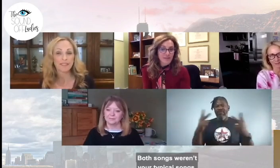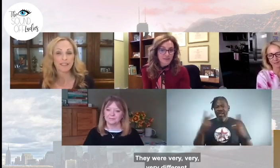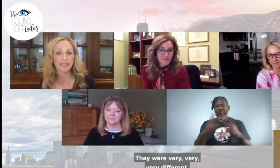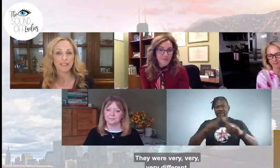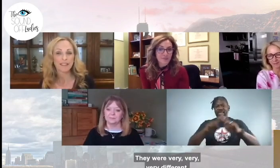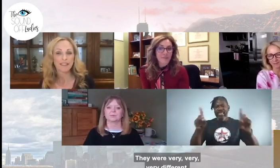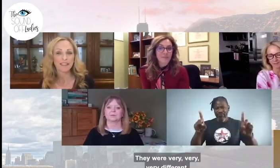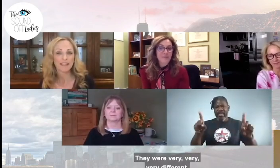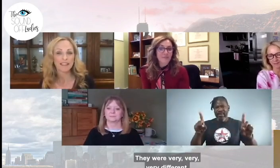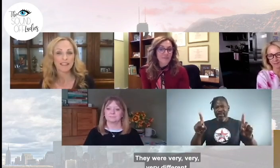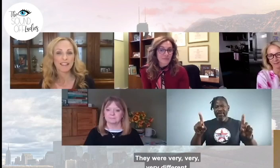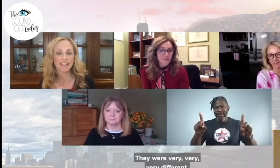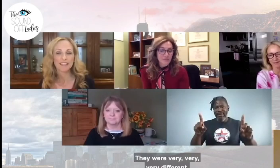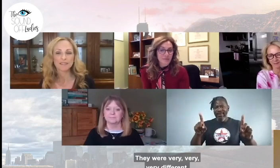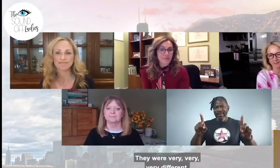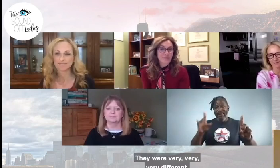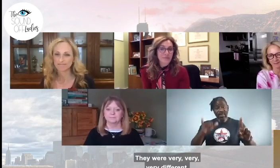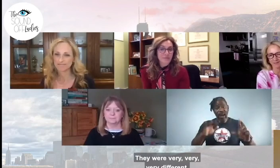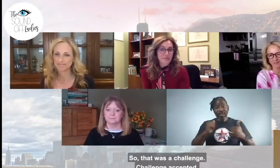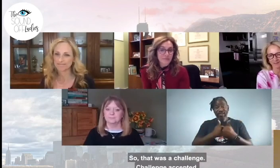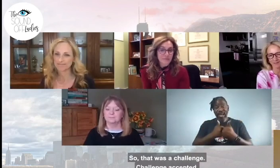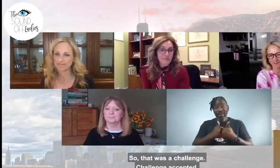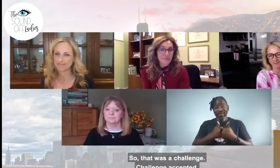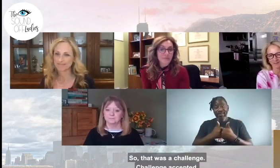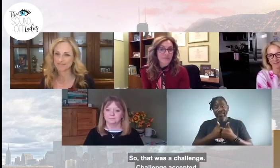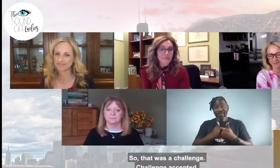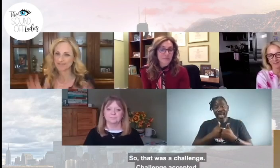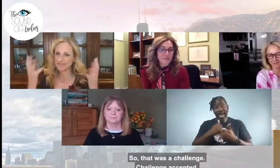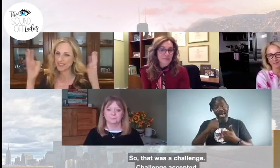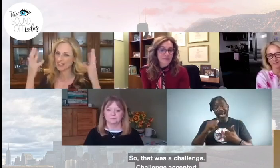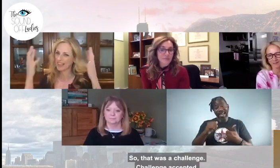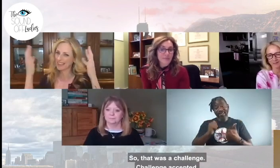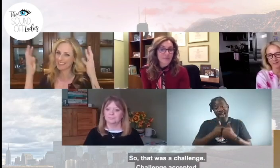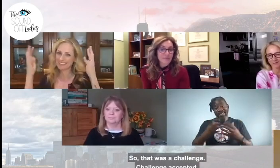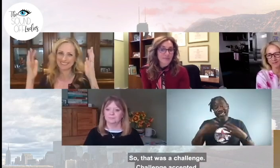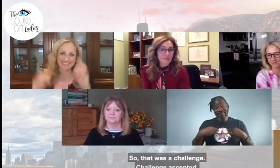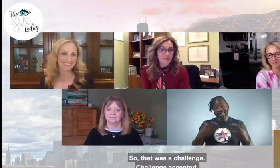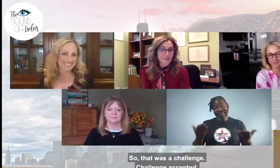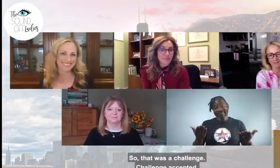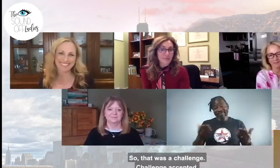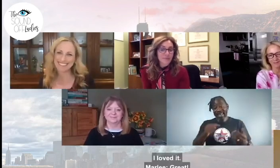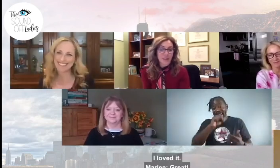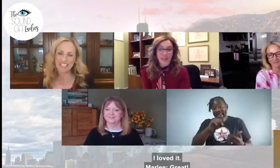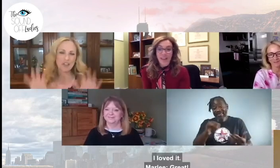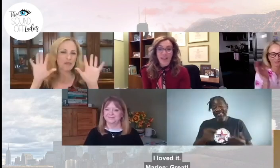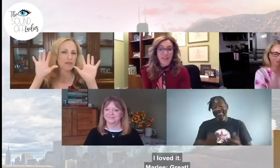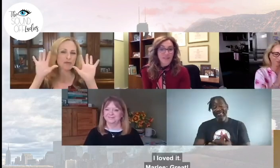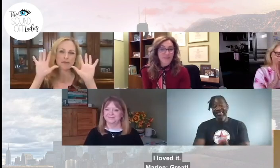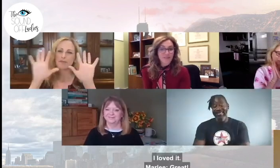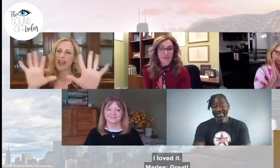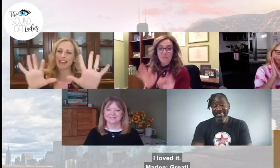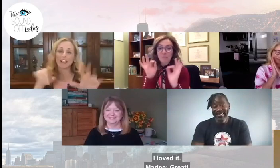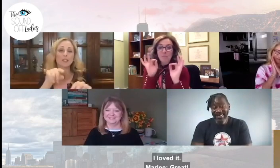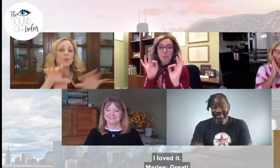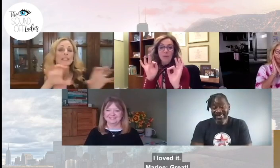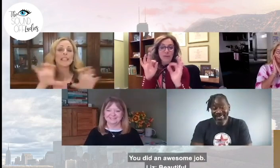So both songs weren't your typical songs. They were very different. So it was a challenge, but I said, challenge